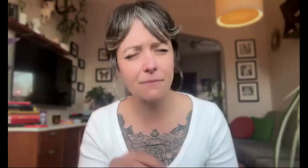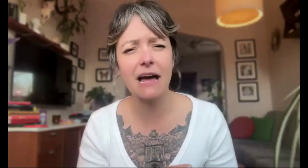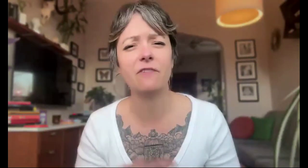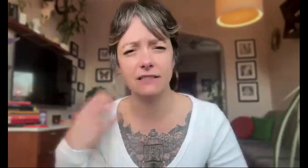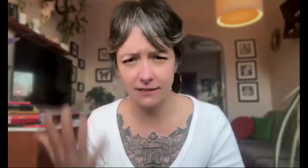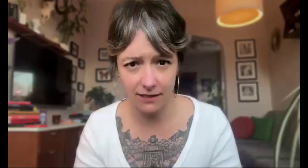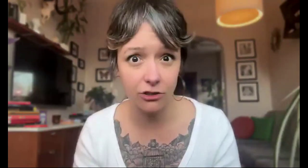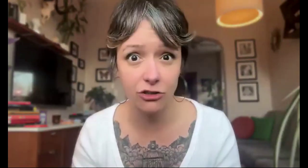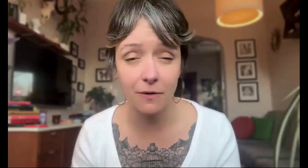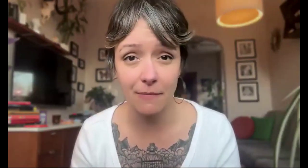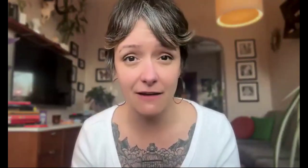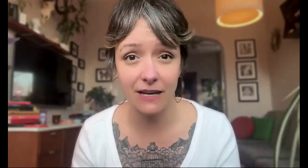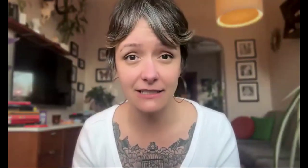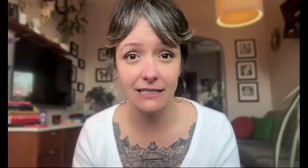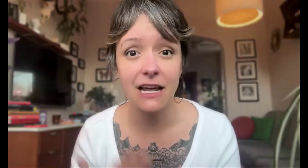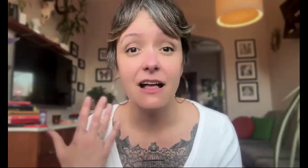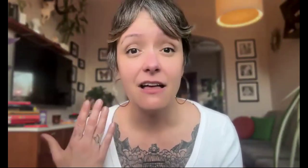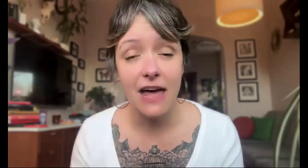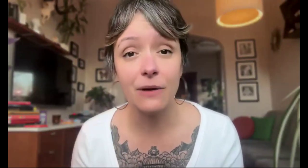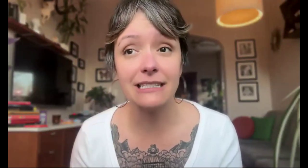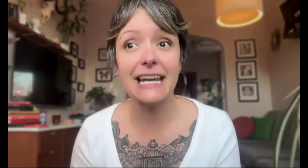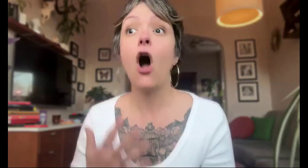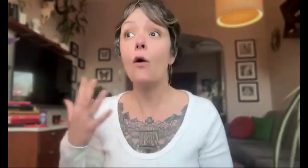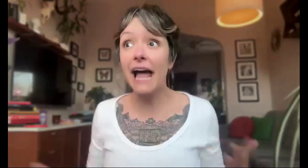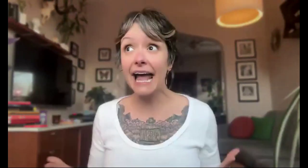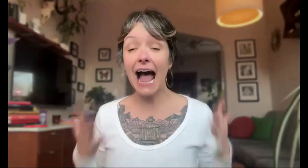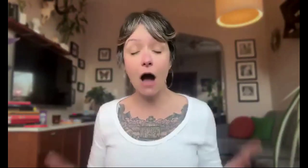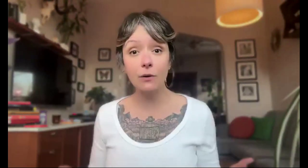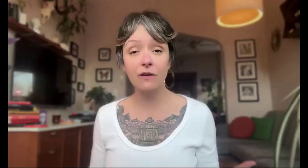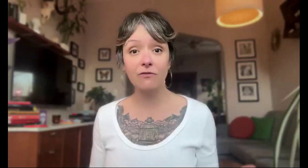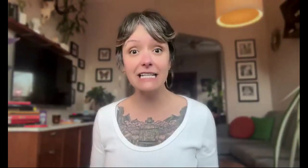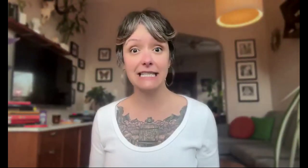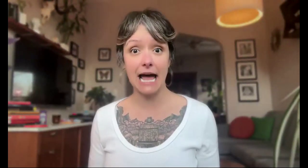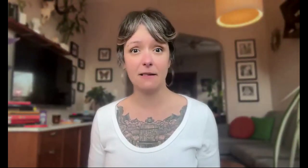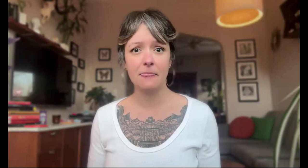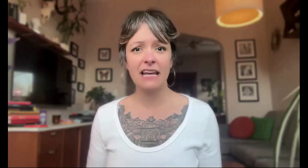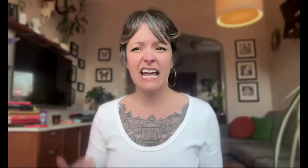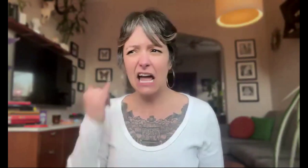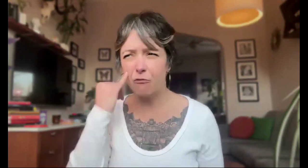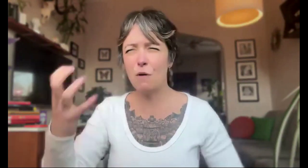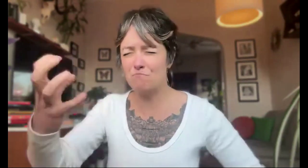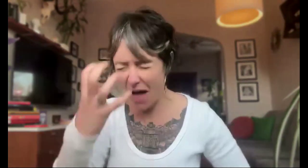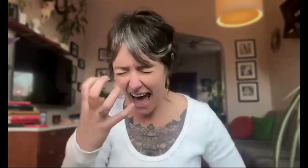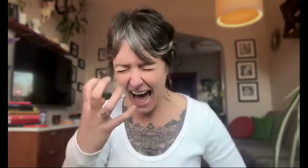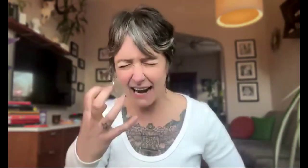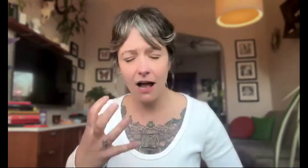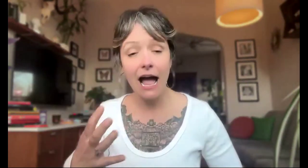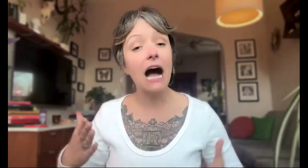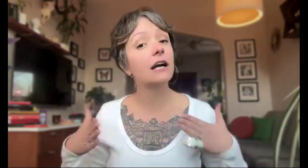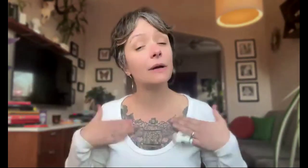your mad faces. And then you show me your mad faces. Then we can say, okay, how can we fix that? If we're mad, how can